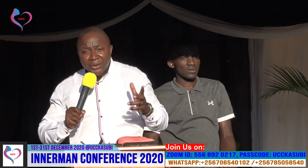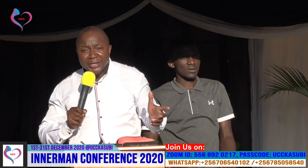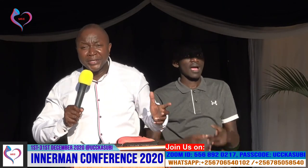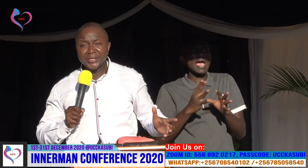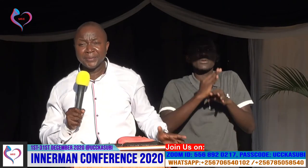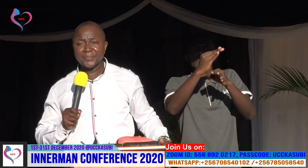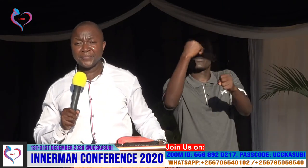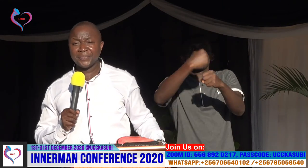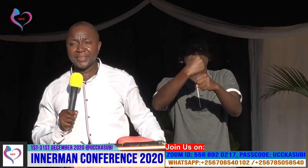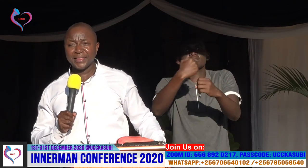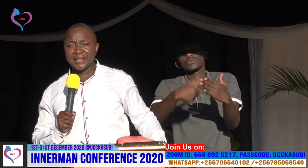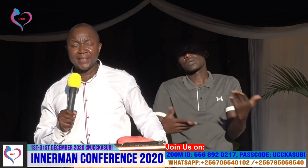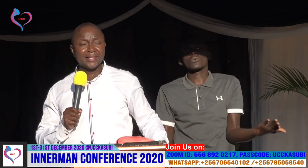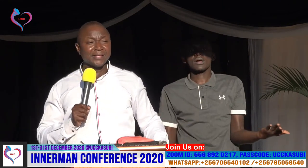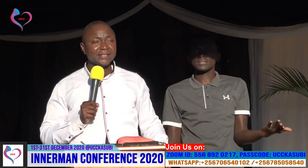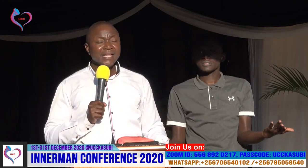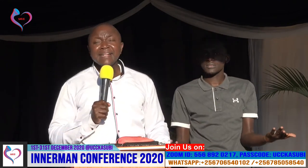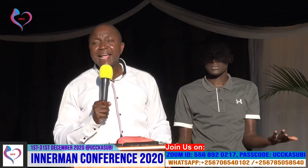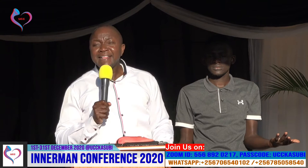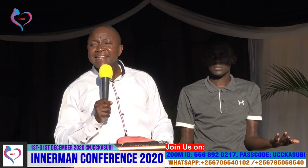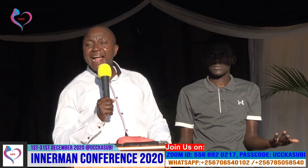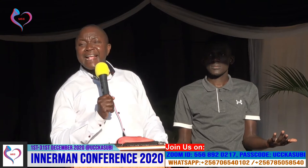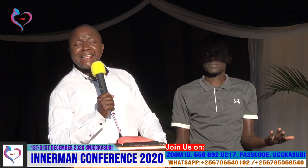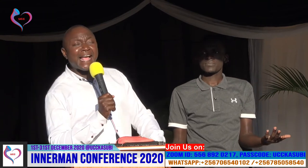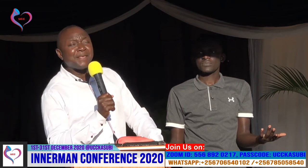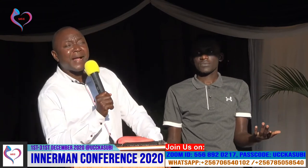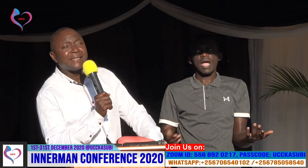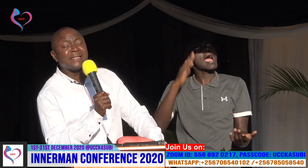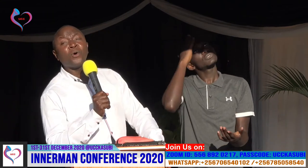extended. You can't pray for an extension to do what?